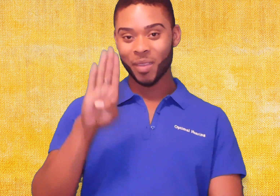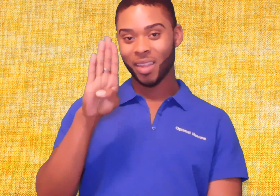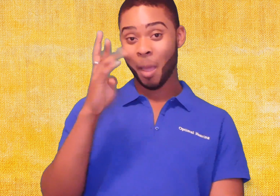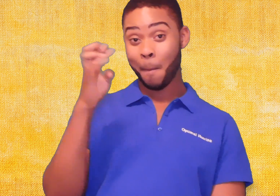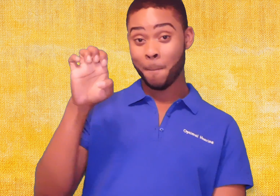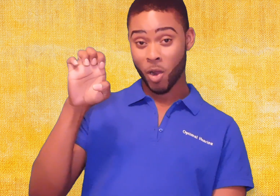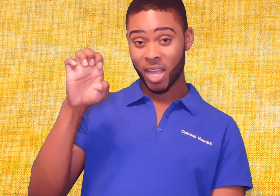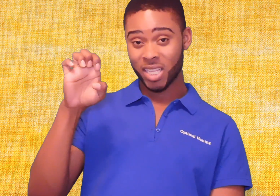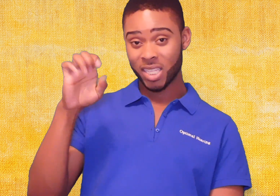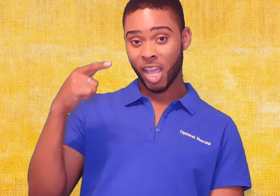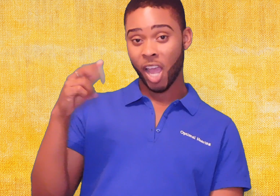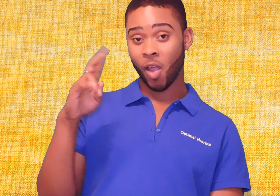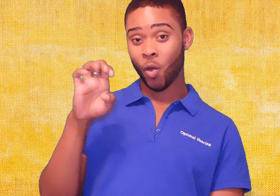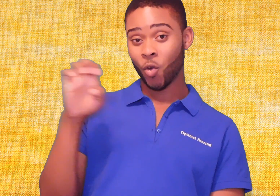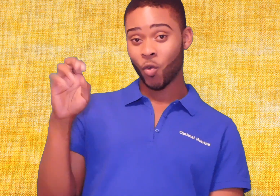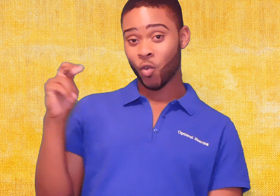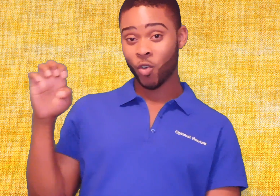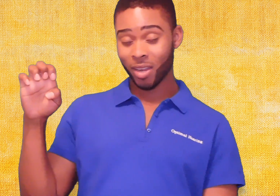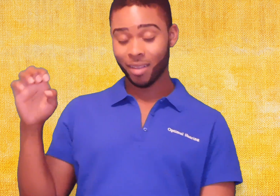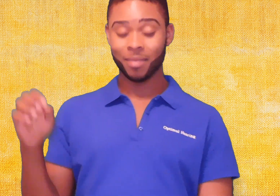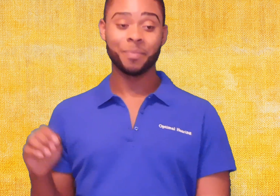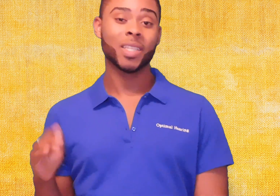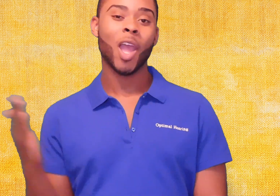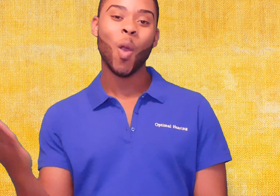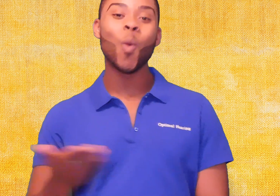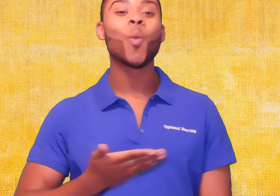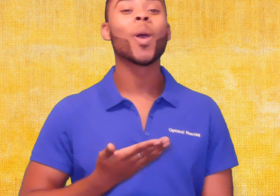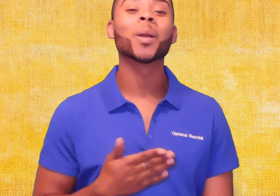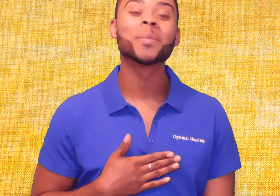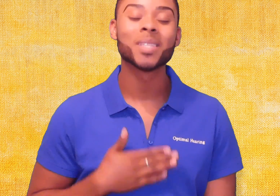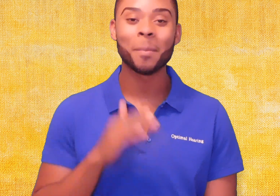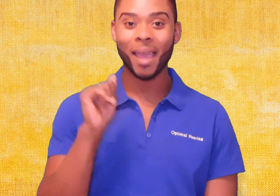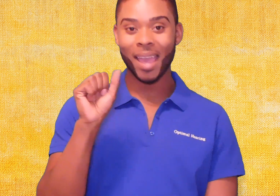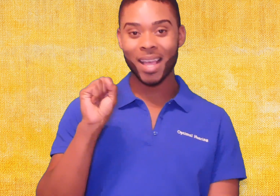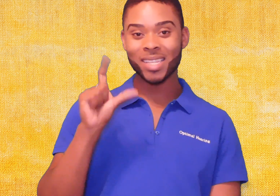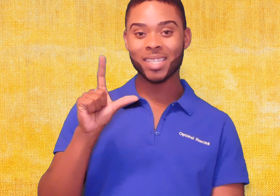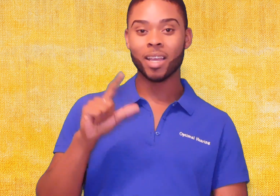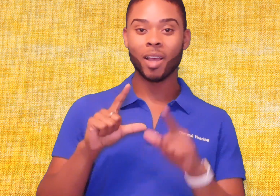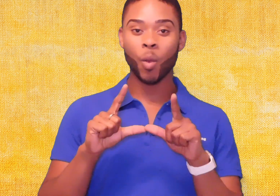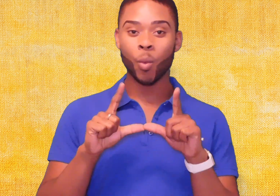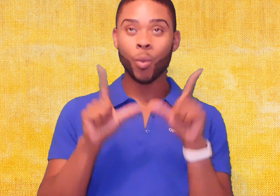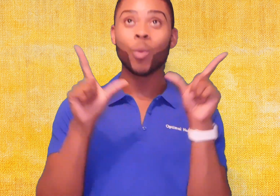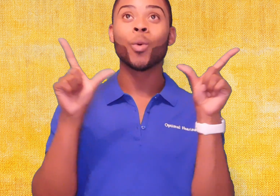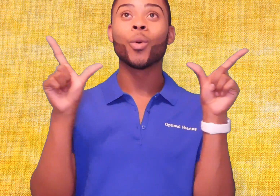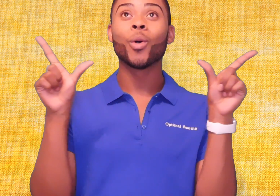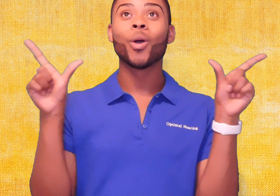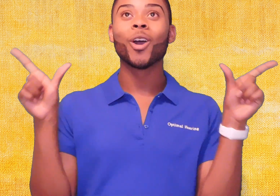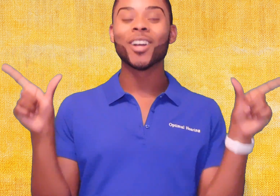My name is Bryce Green, and welcome to my ASL vlog.